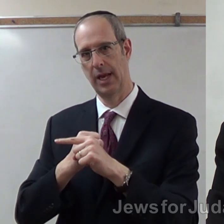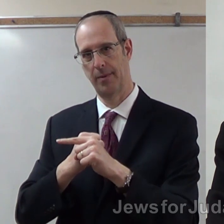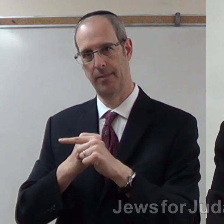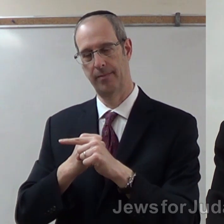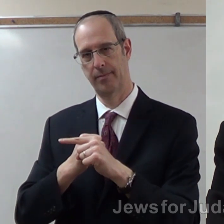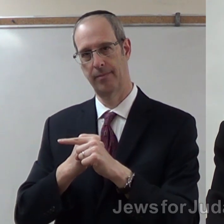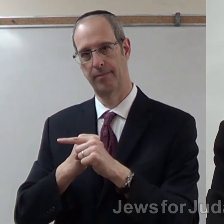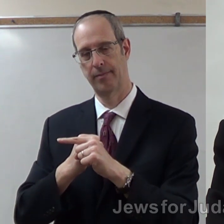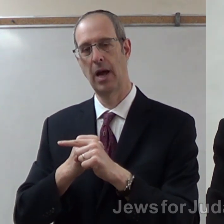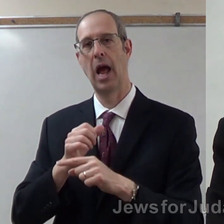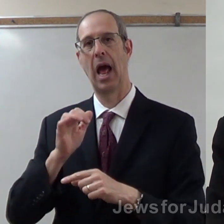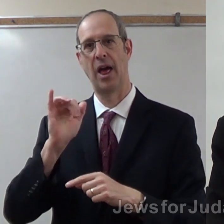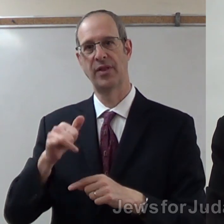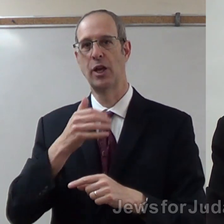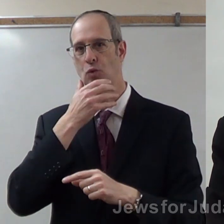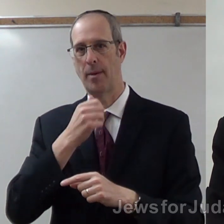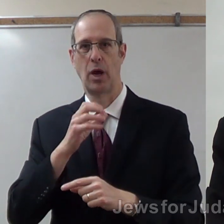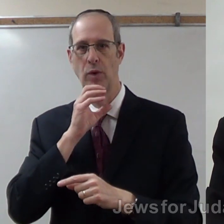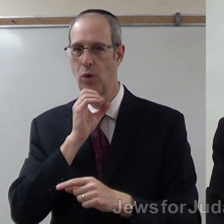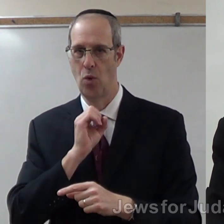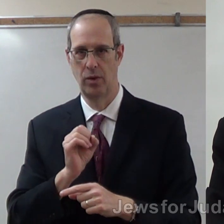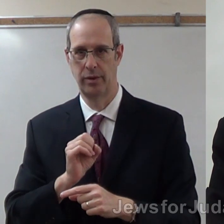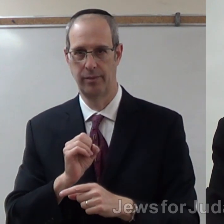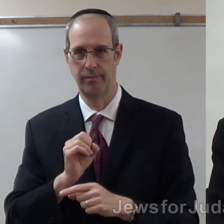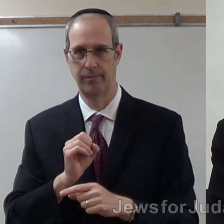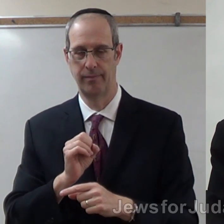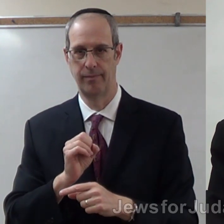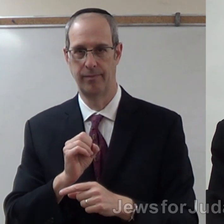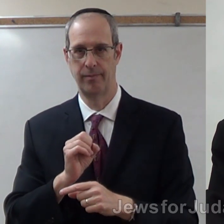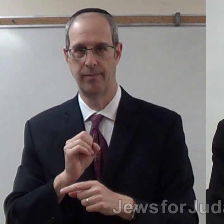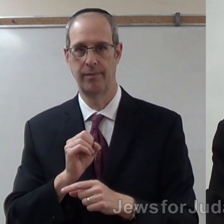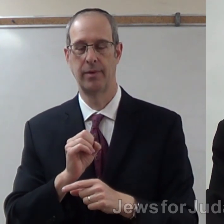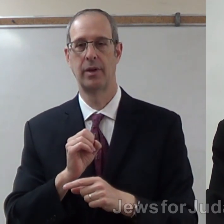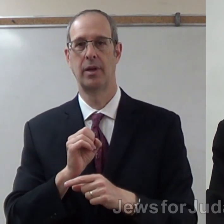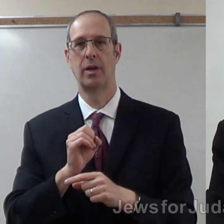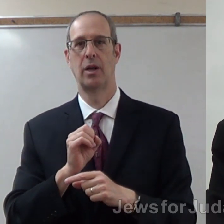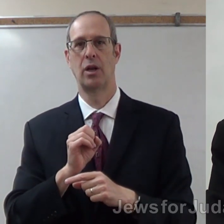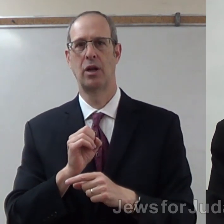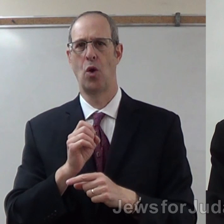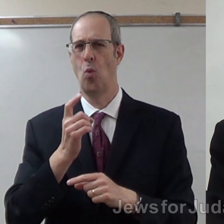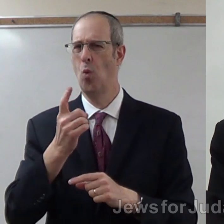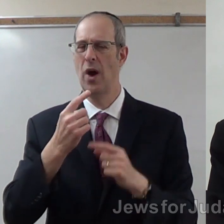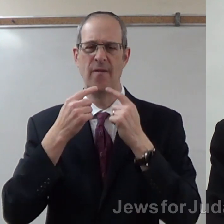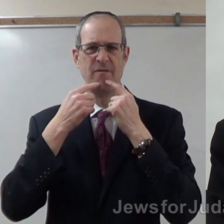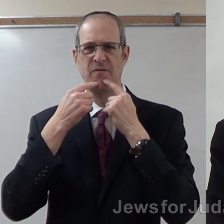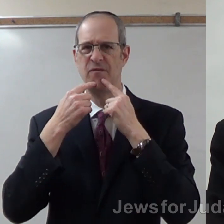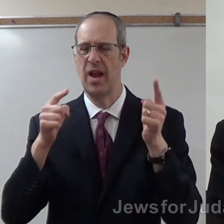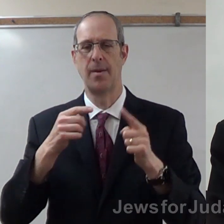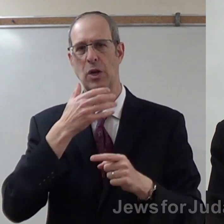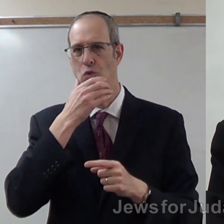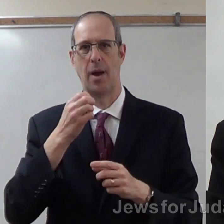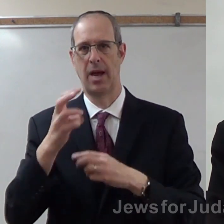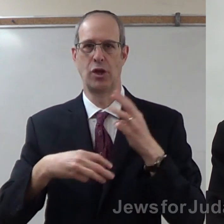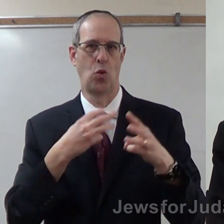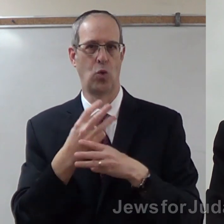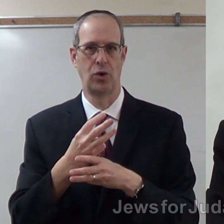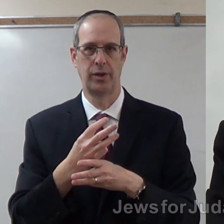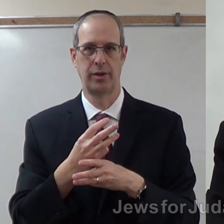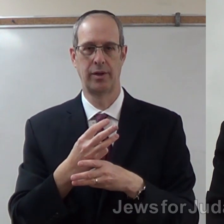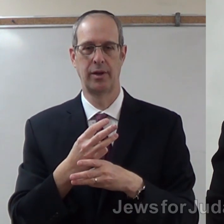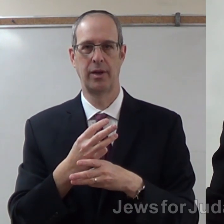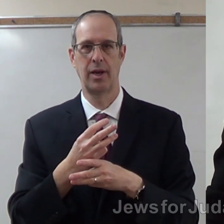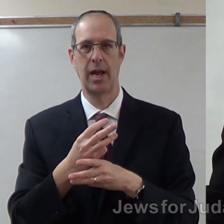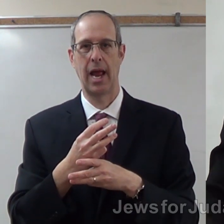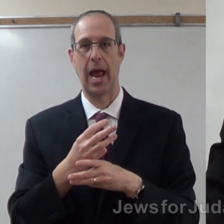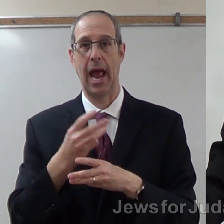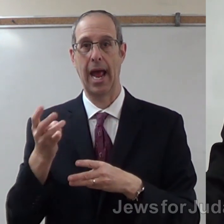And this rabbi was old, and he was one of the greatest rabbis in the world. And